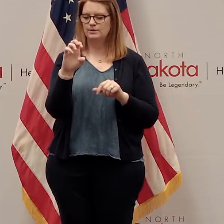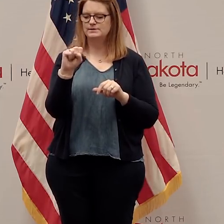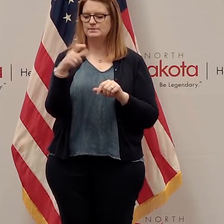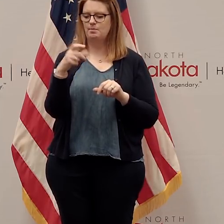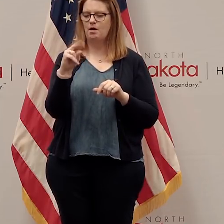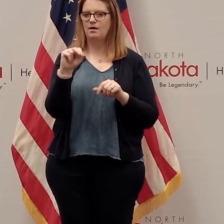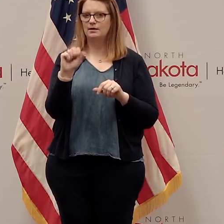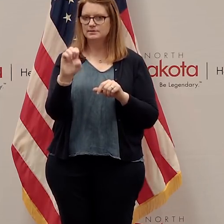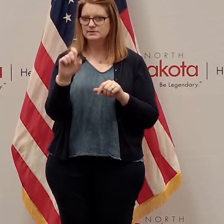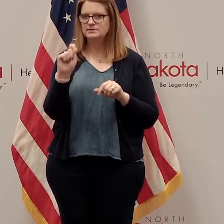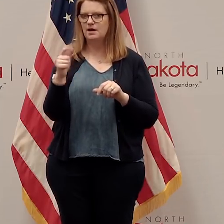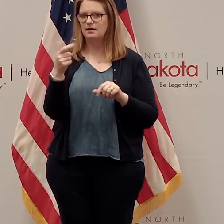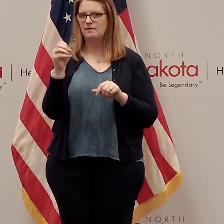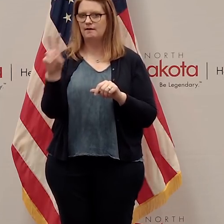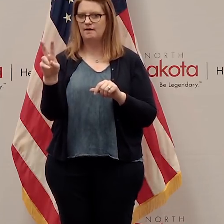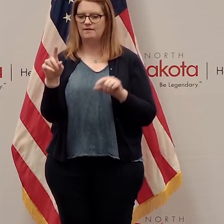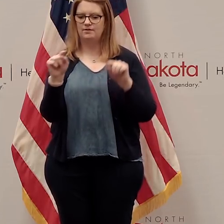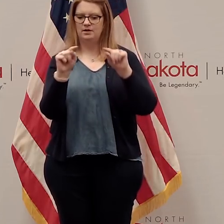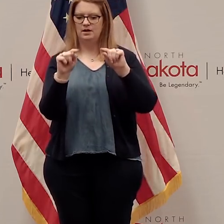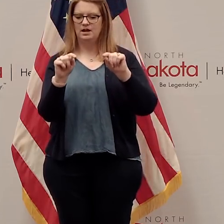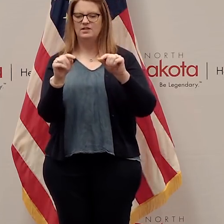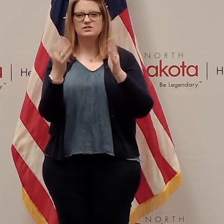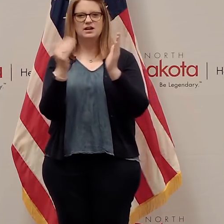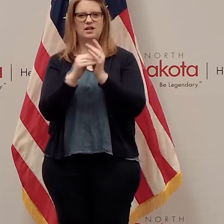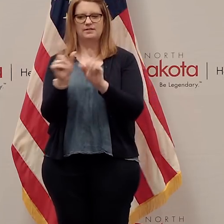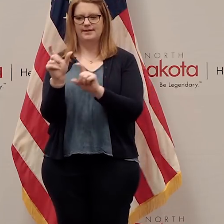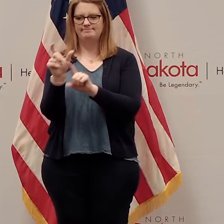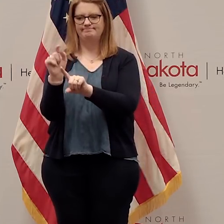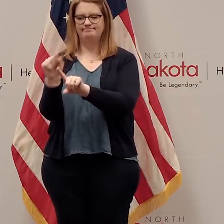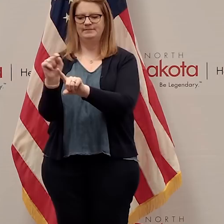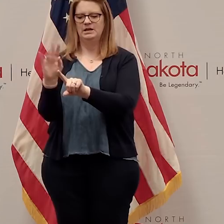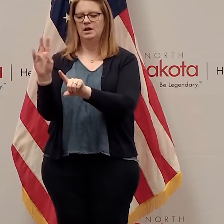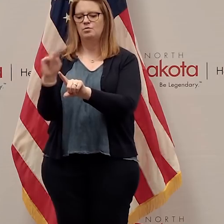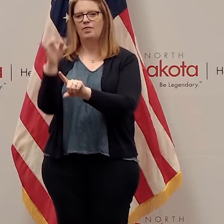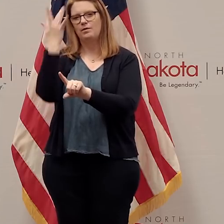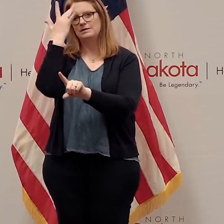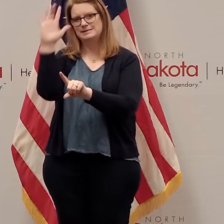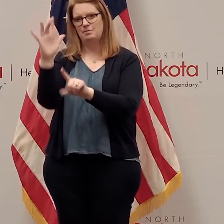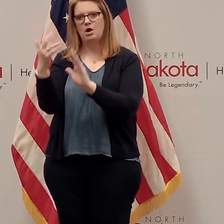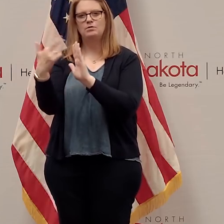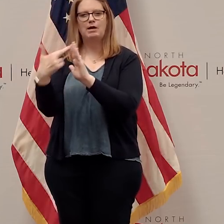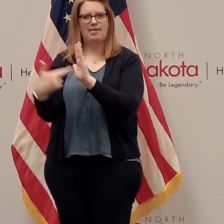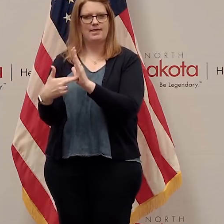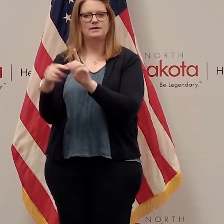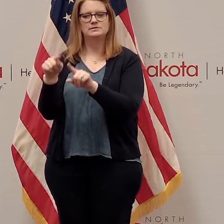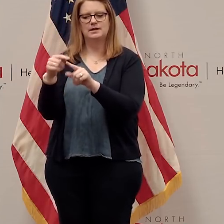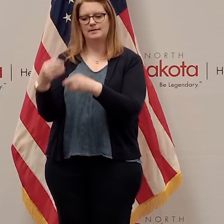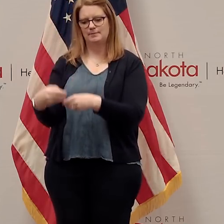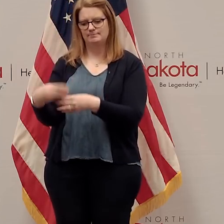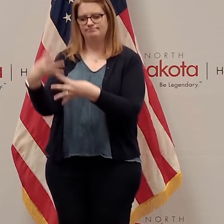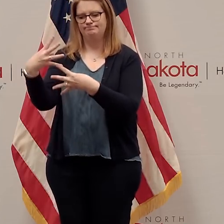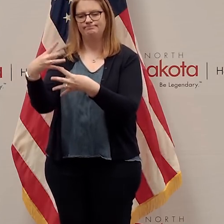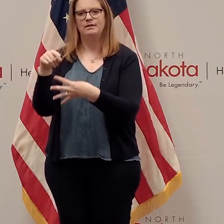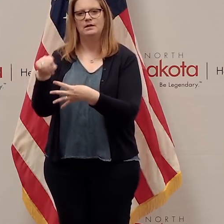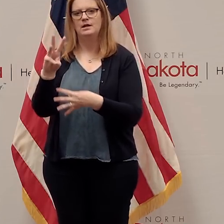northdakotaresponse.gov, which talks about the North Dakota Restart guidelines, which you've just seen, and those are already up on the